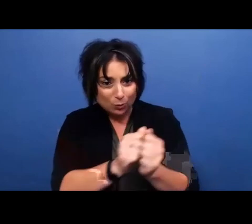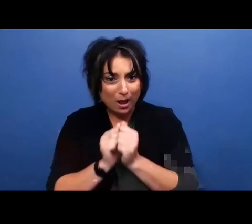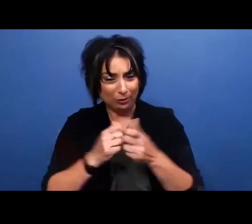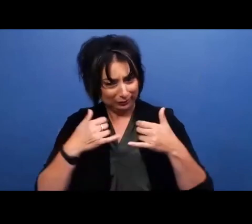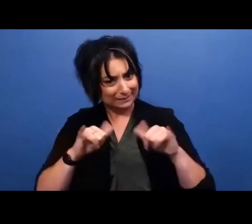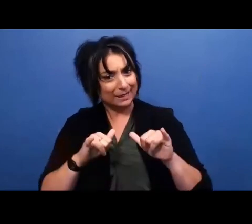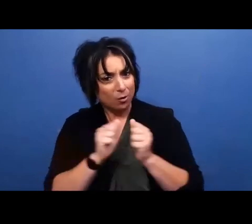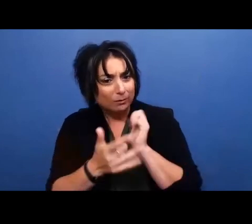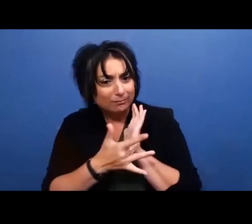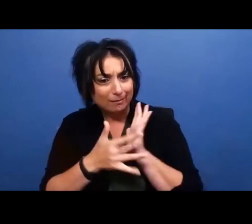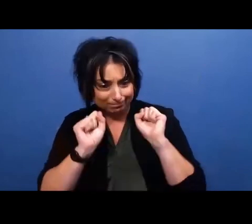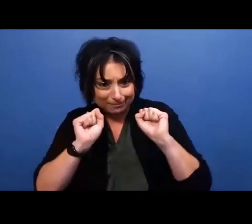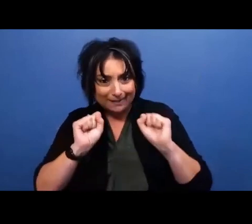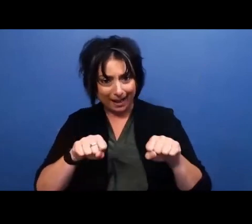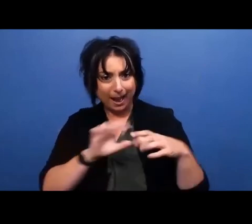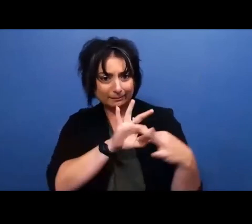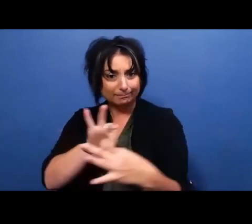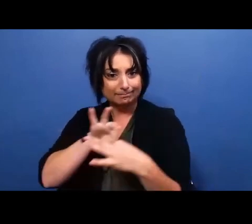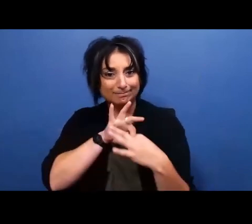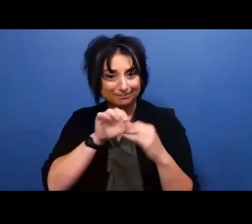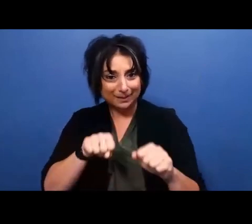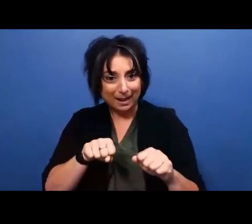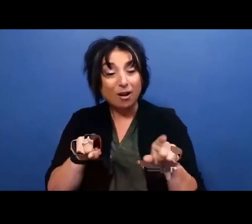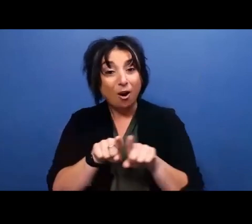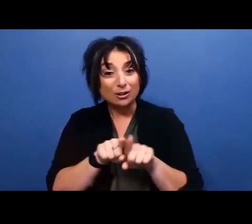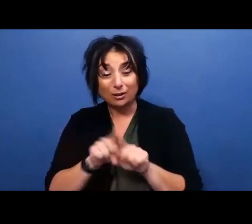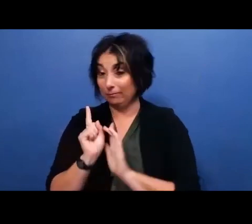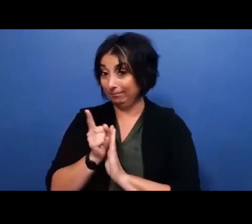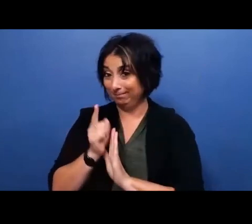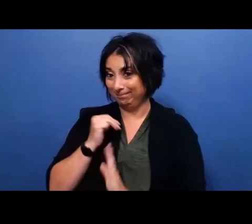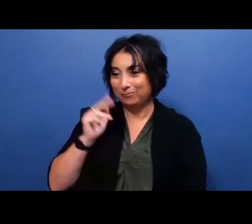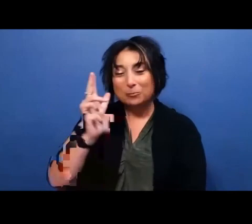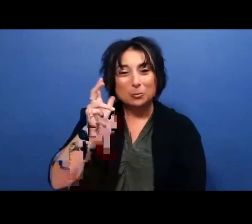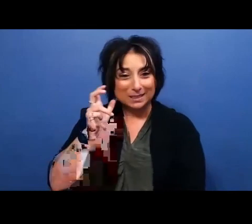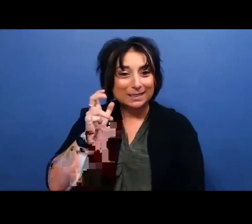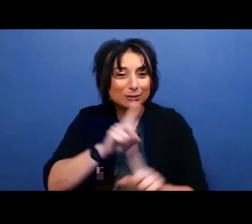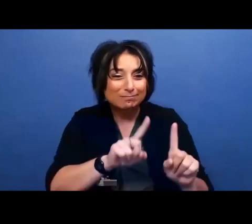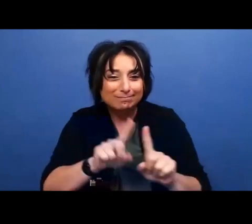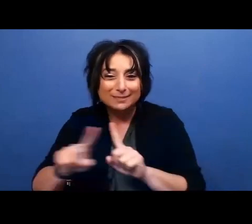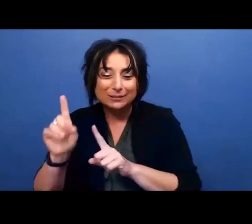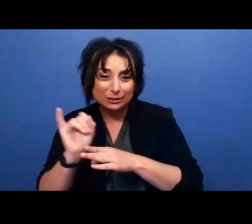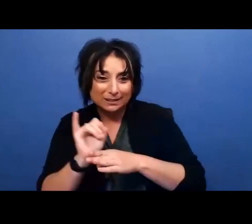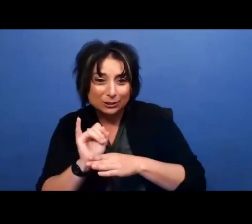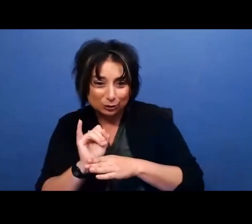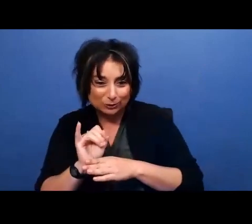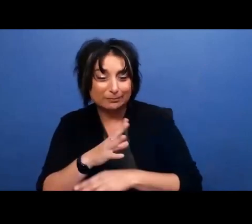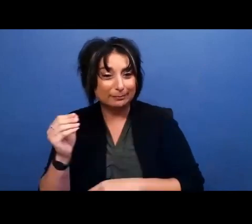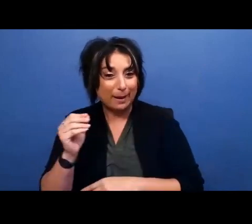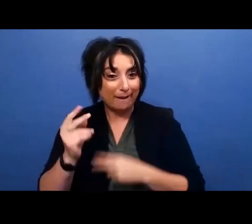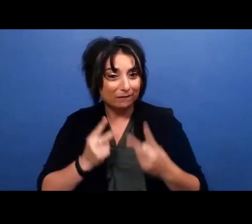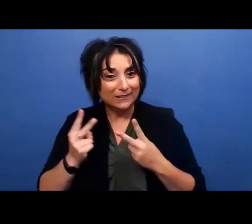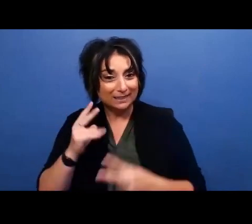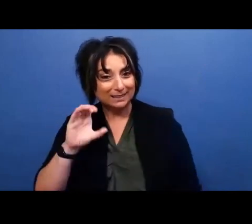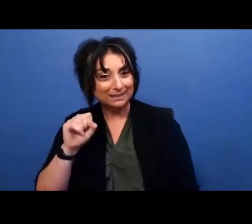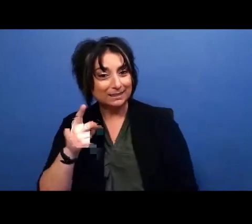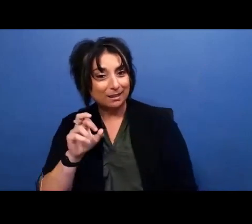really excited to also introduce, in a moment, you'll hear from our interns and visiting scholar again. But one of